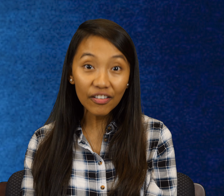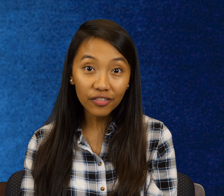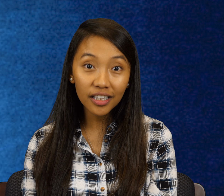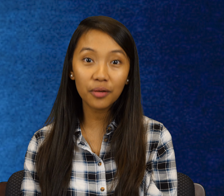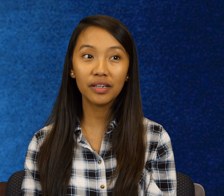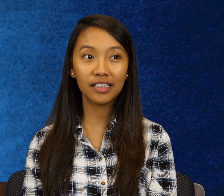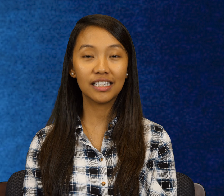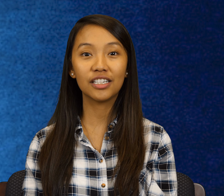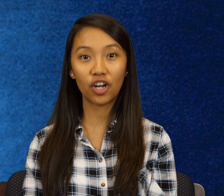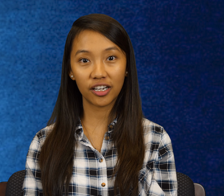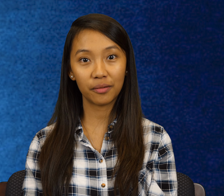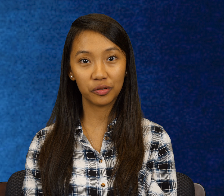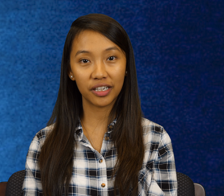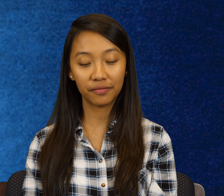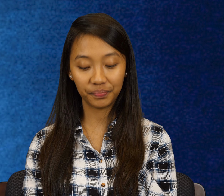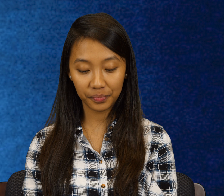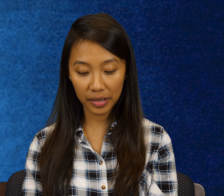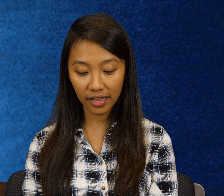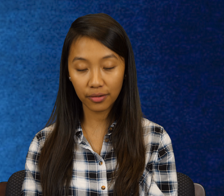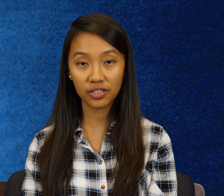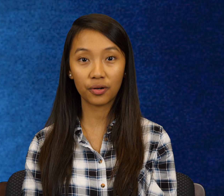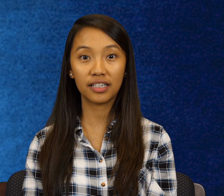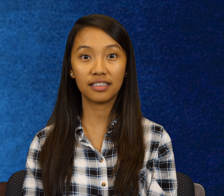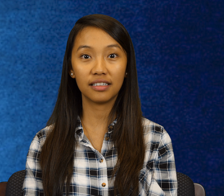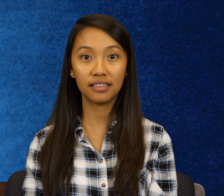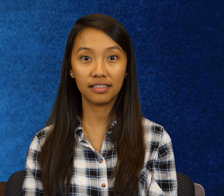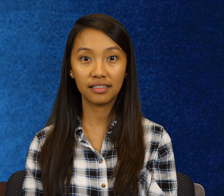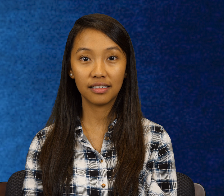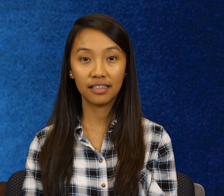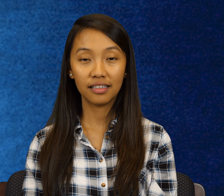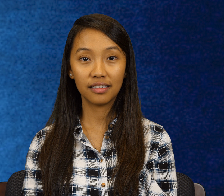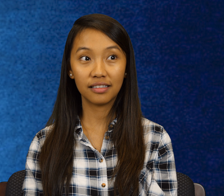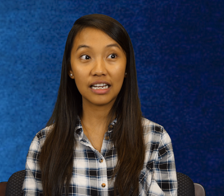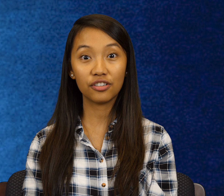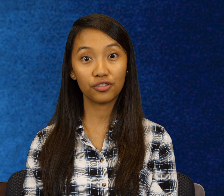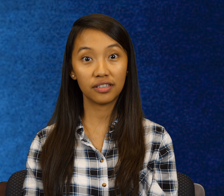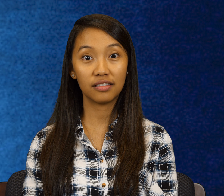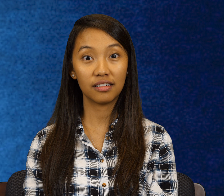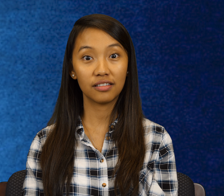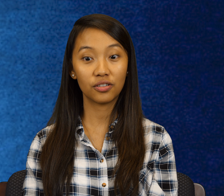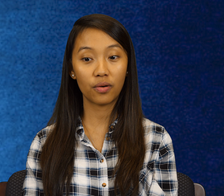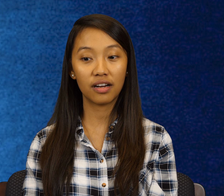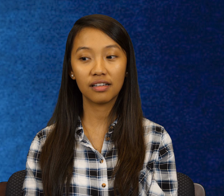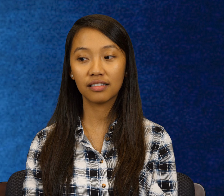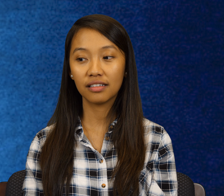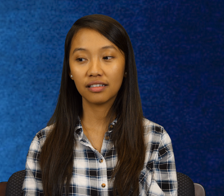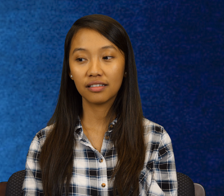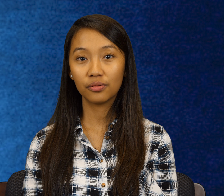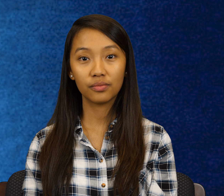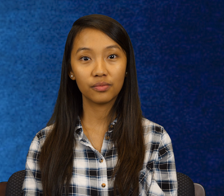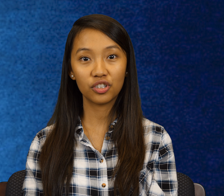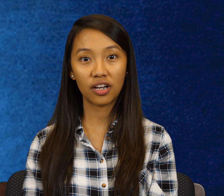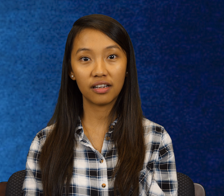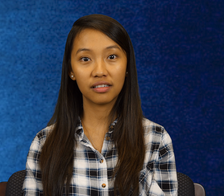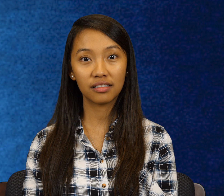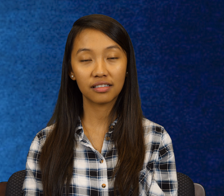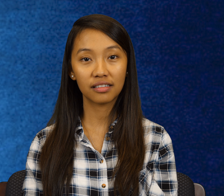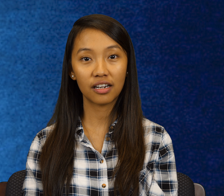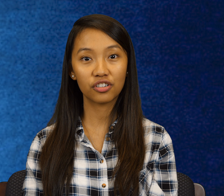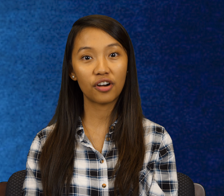thankfully we did not get pulled out, but that was a crazy, dangerous story, which I kind of